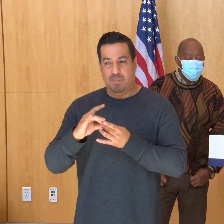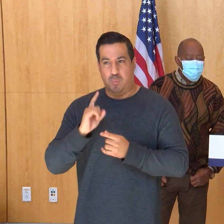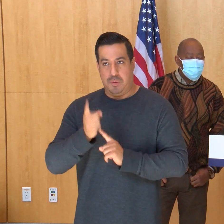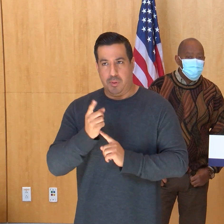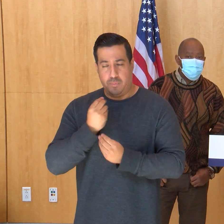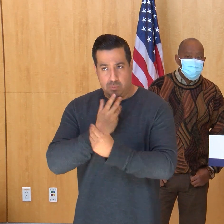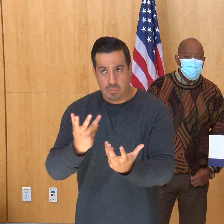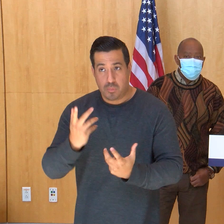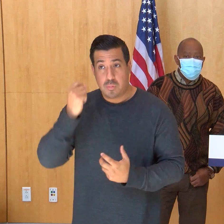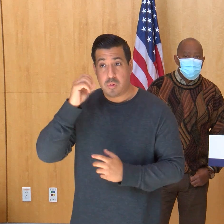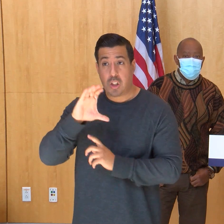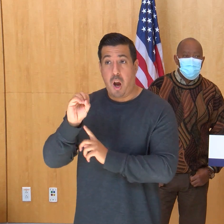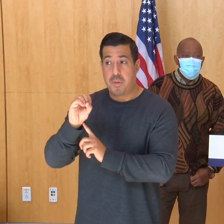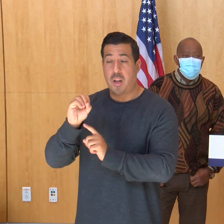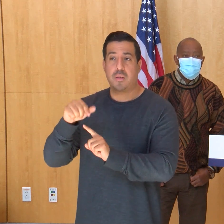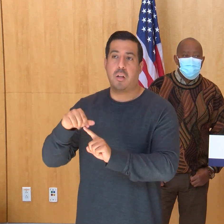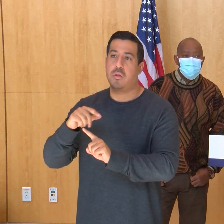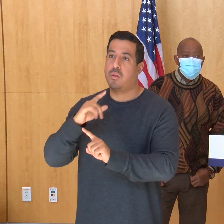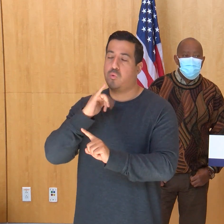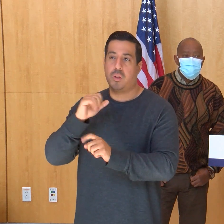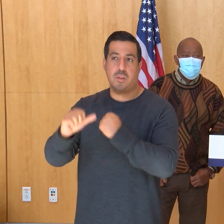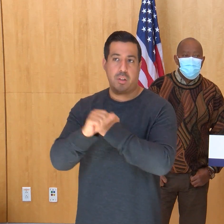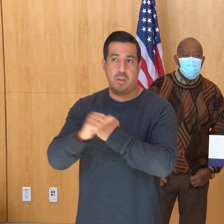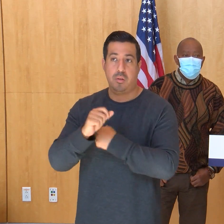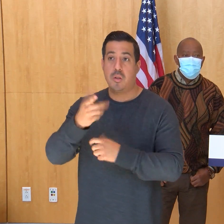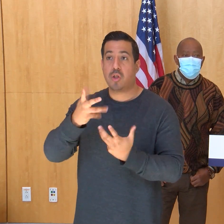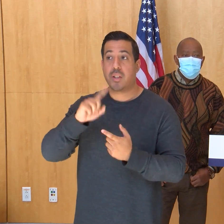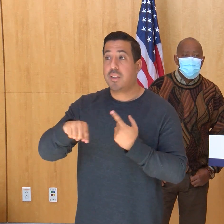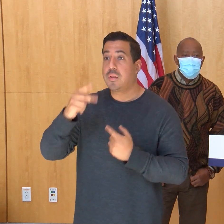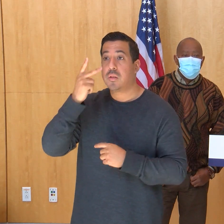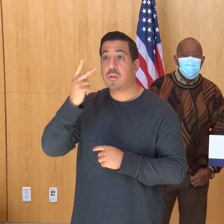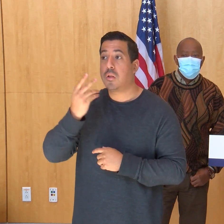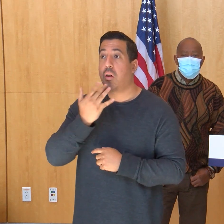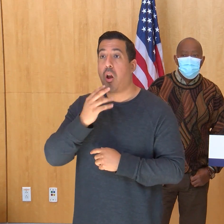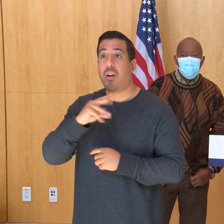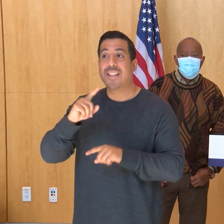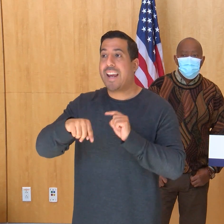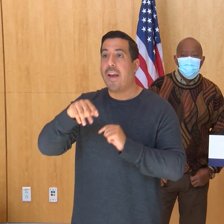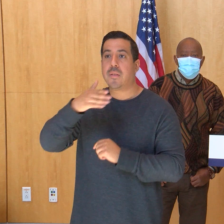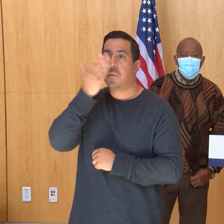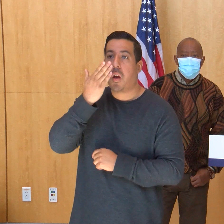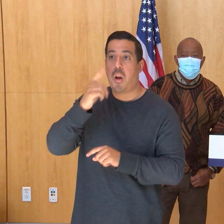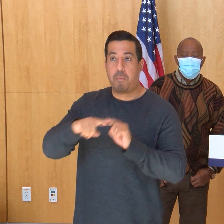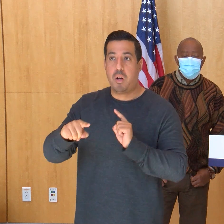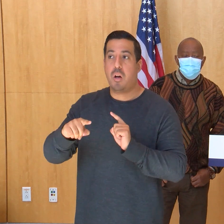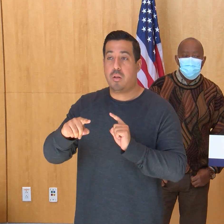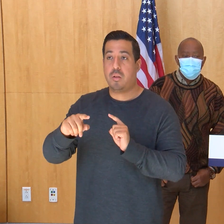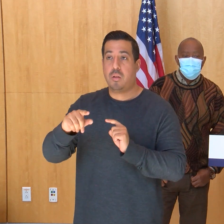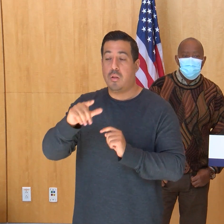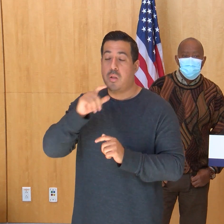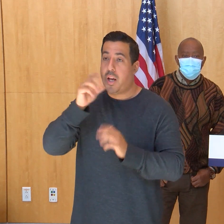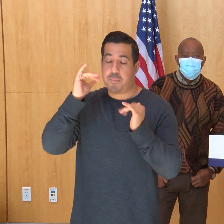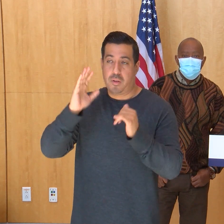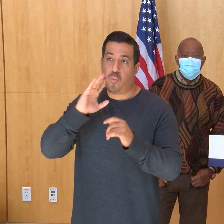the dangers of carbon monoxide. Carbon monoxide is colorless and it's odorless, but it'll punch victims when they least